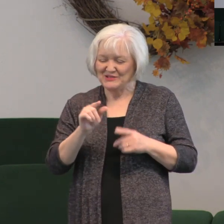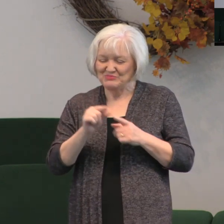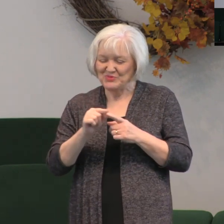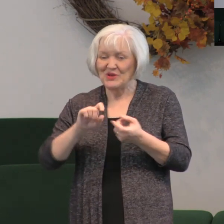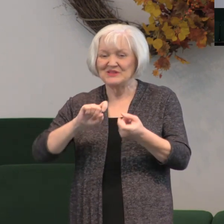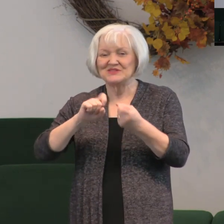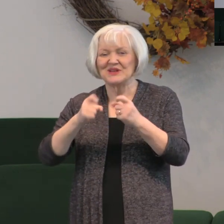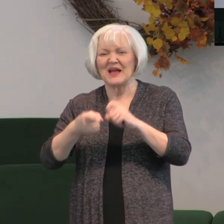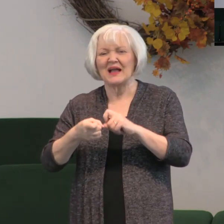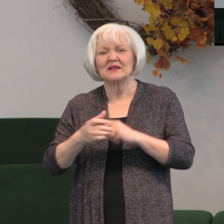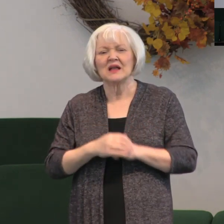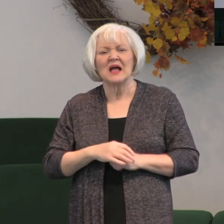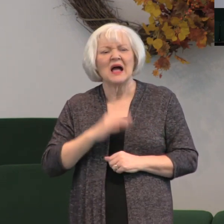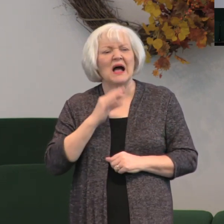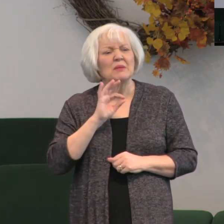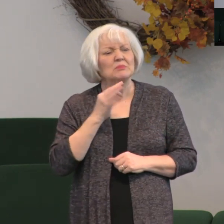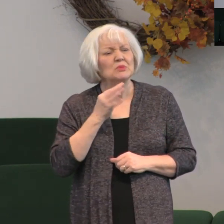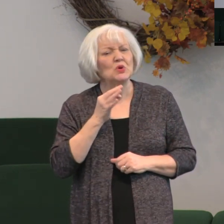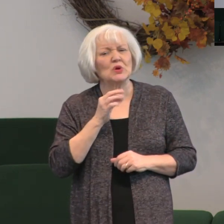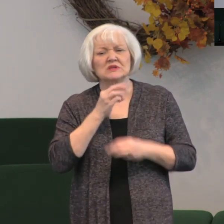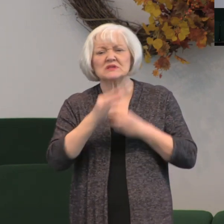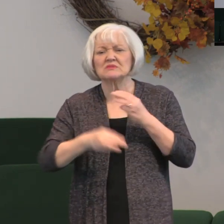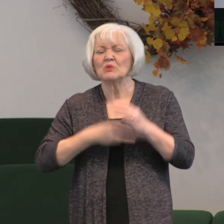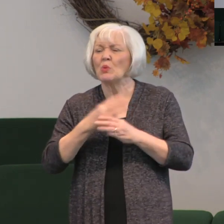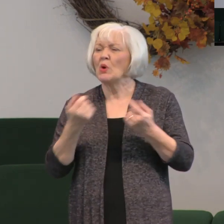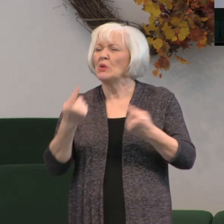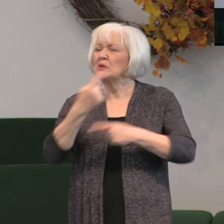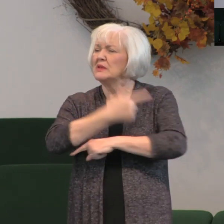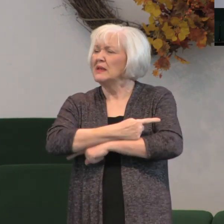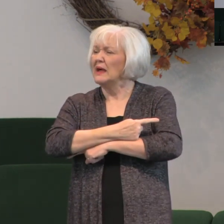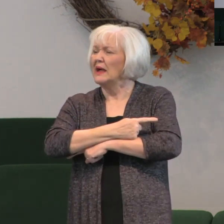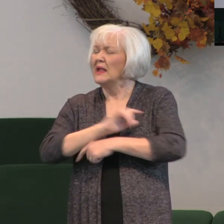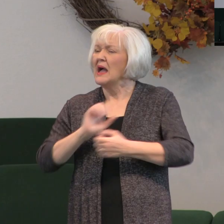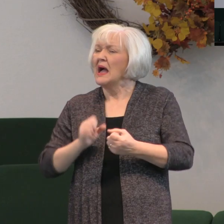How many people are out in our world today may seem